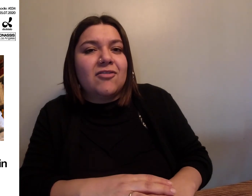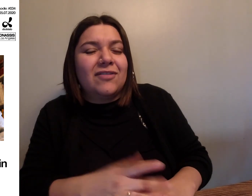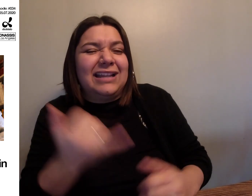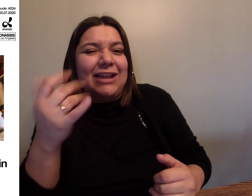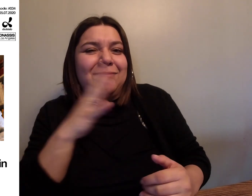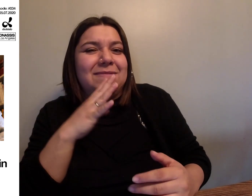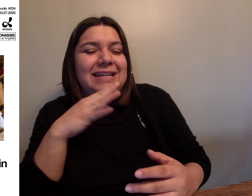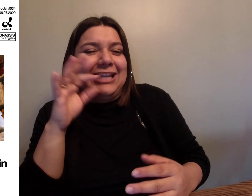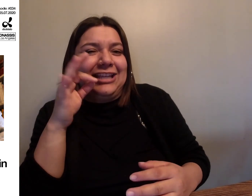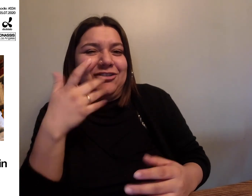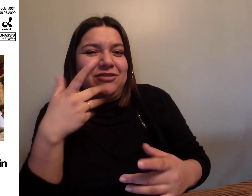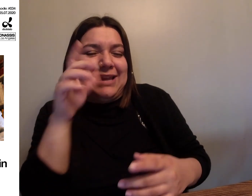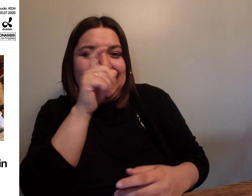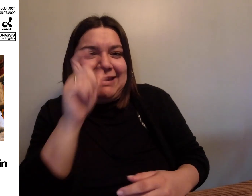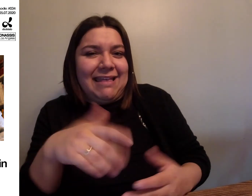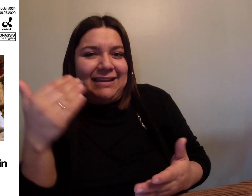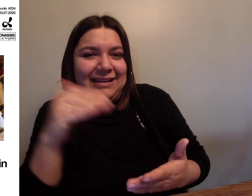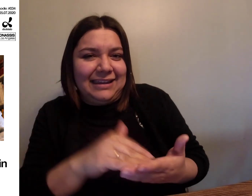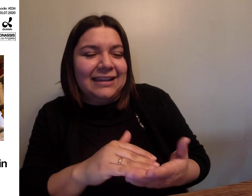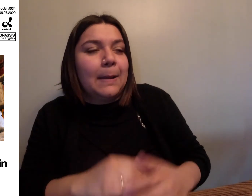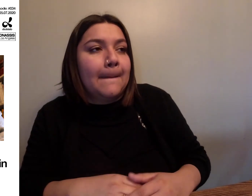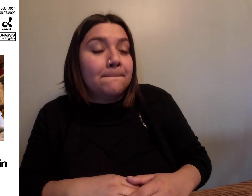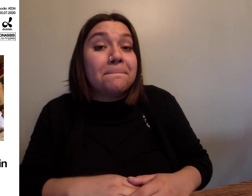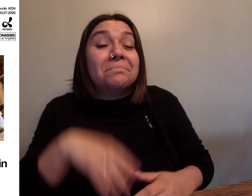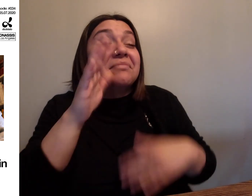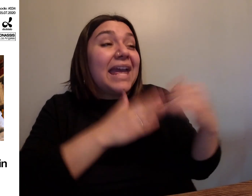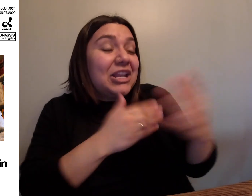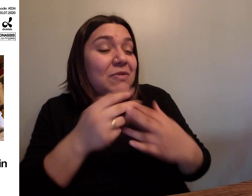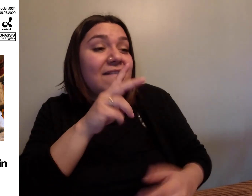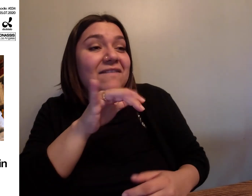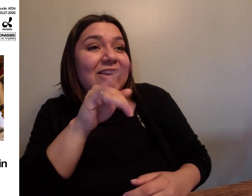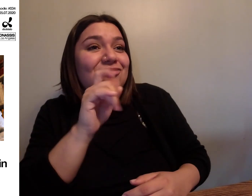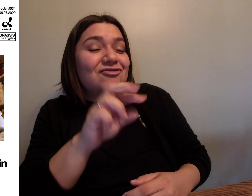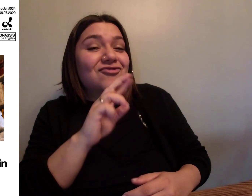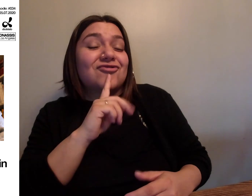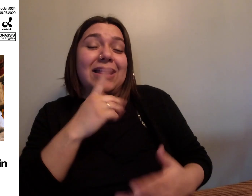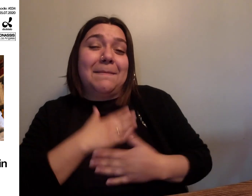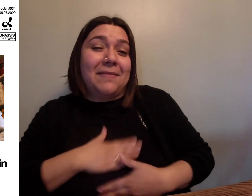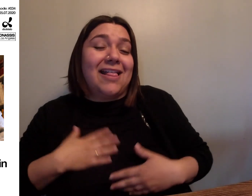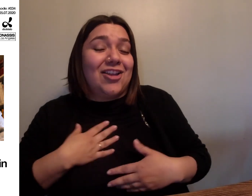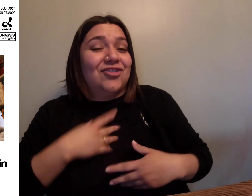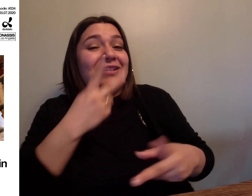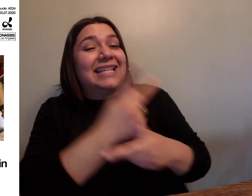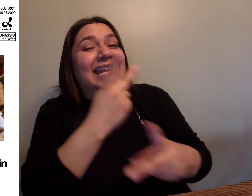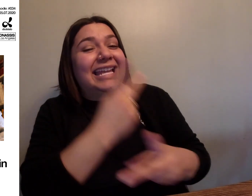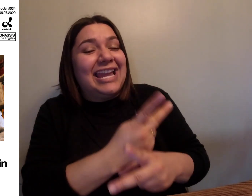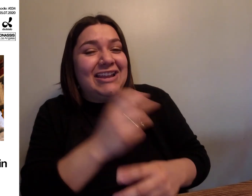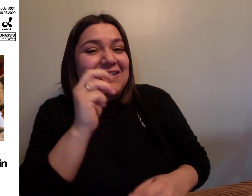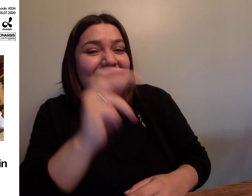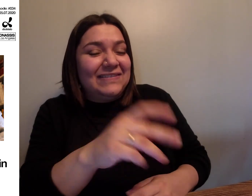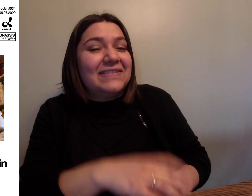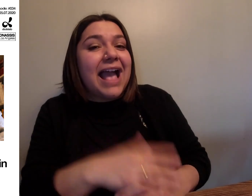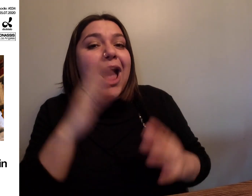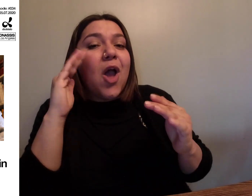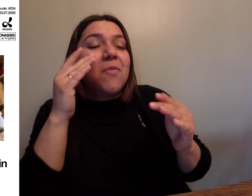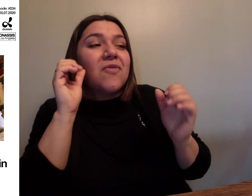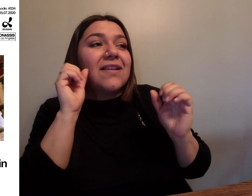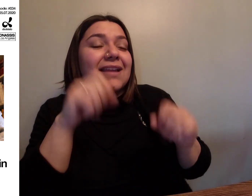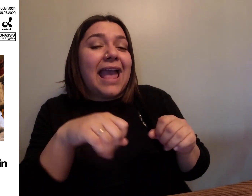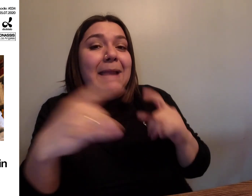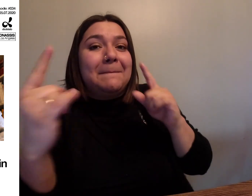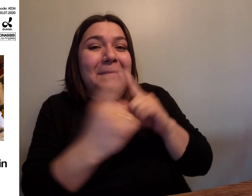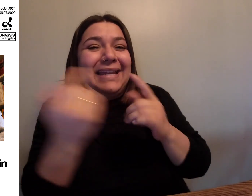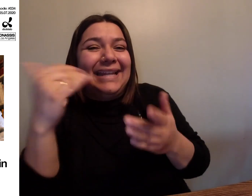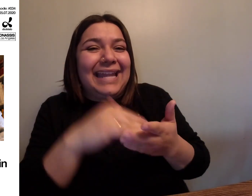sì, no. Anyway, Victor, what a pleasure, and take good care, and I hope that